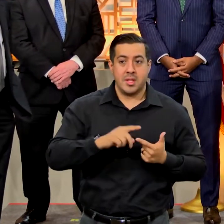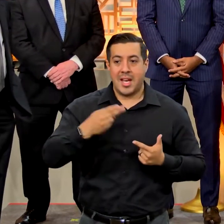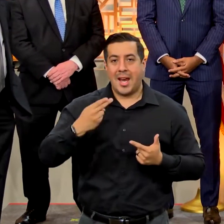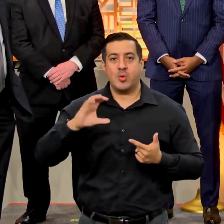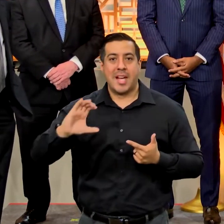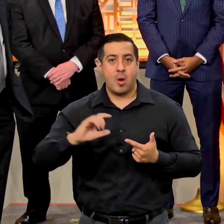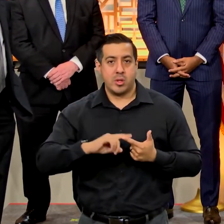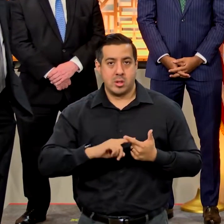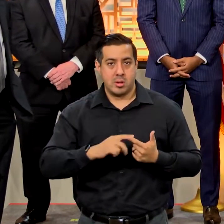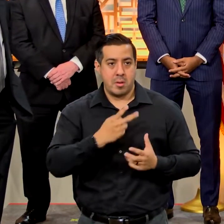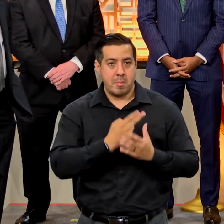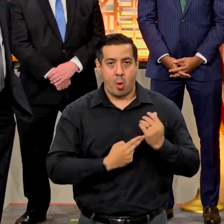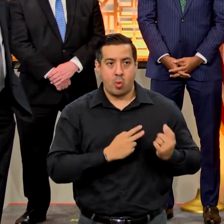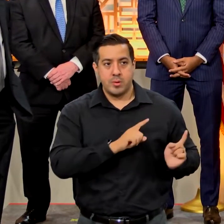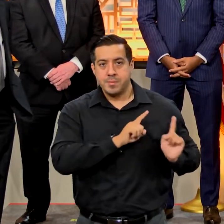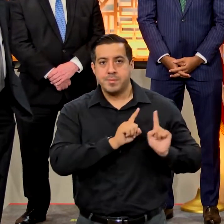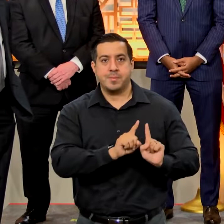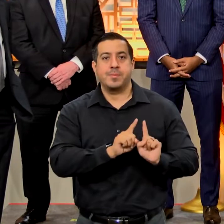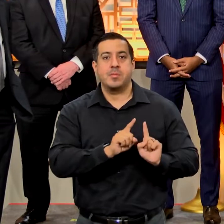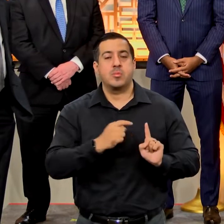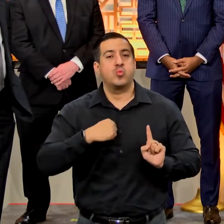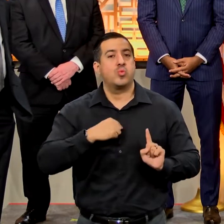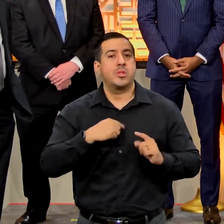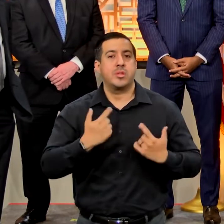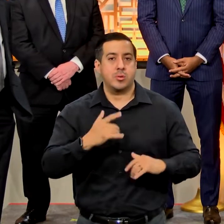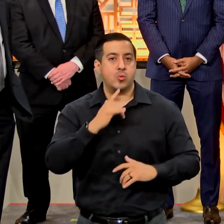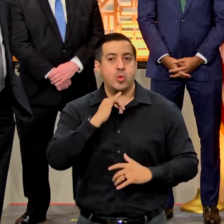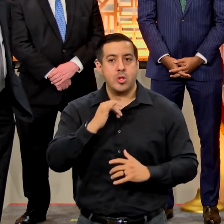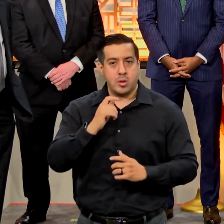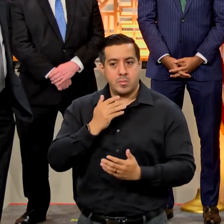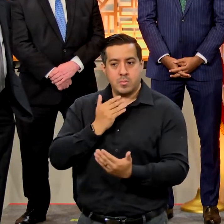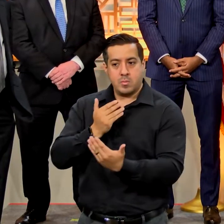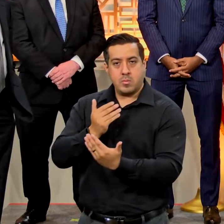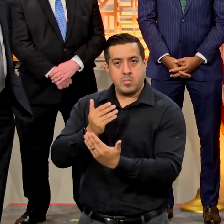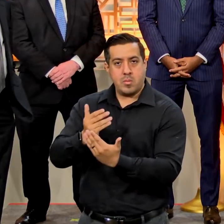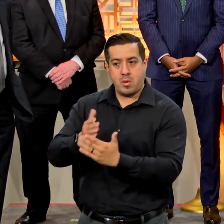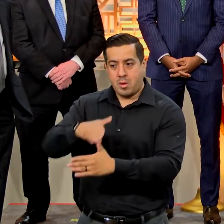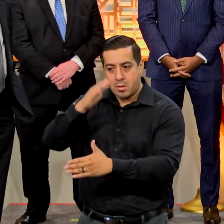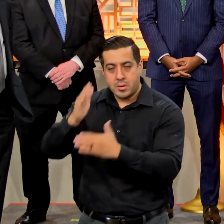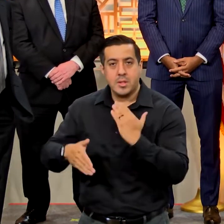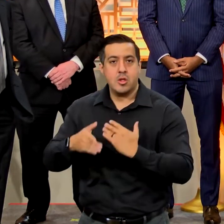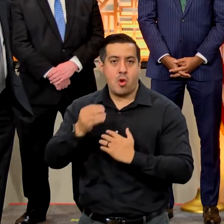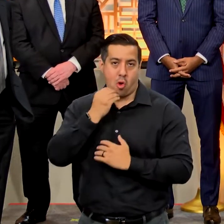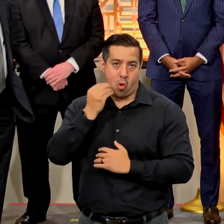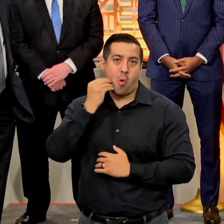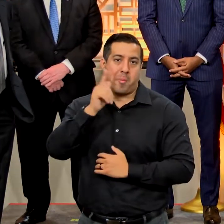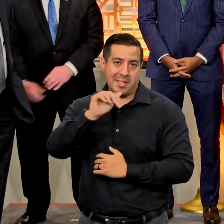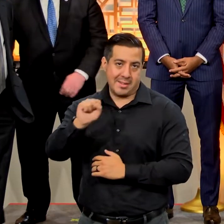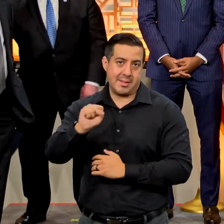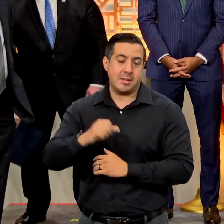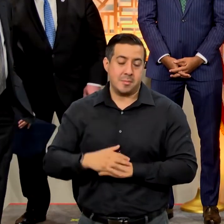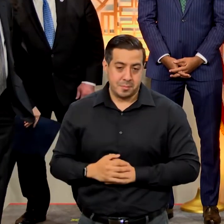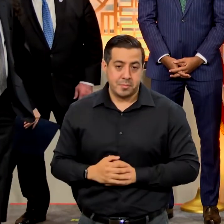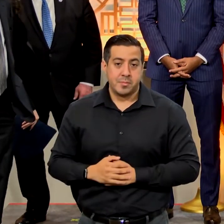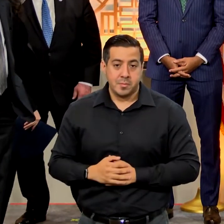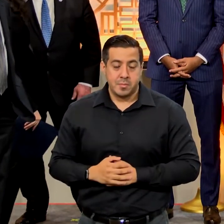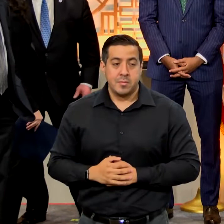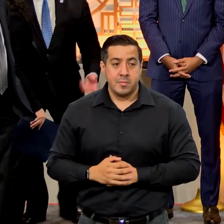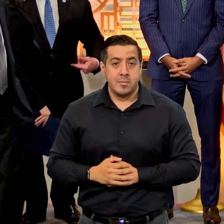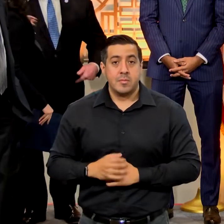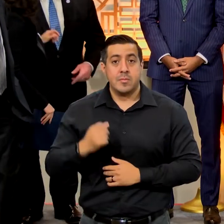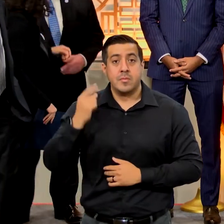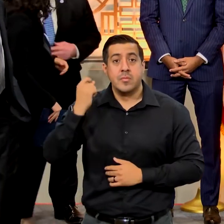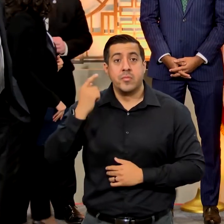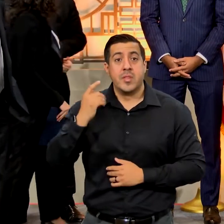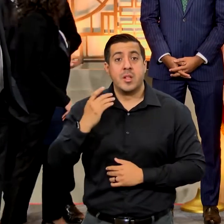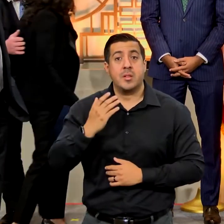County, we are on the cusp of ending homelessness. And I'll simply say that from the